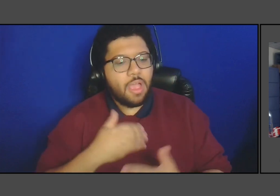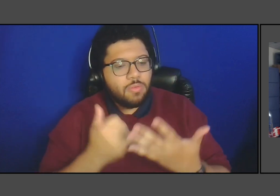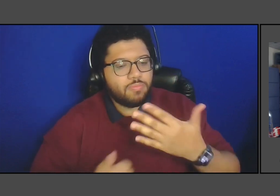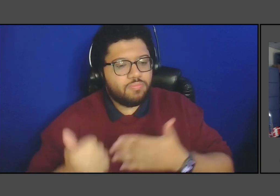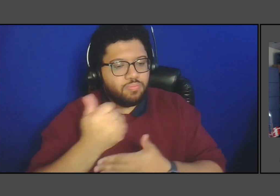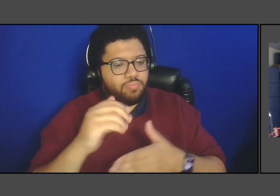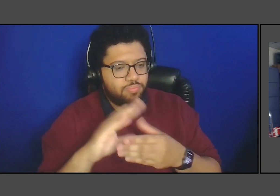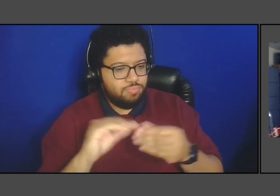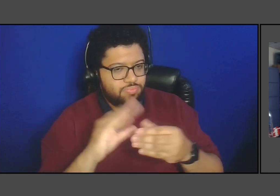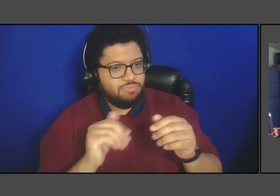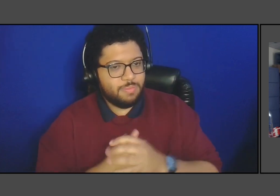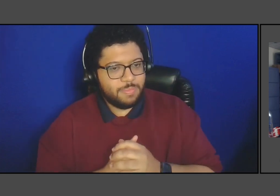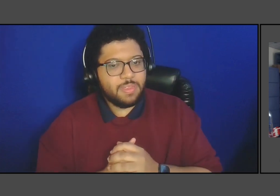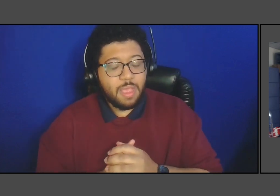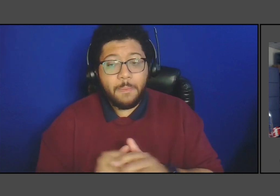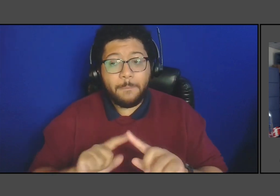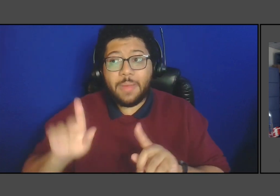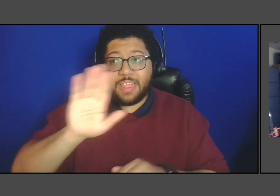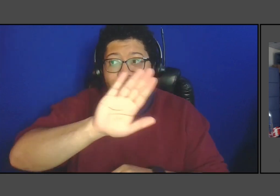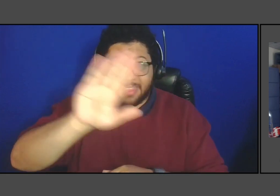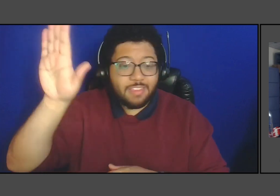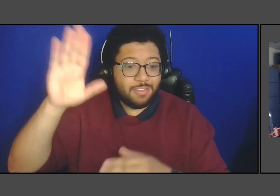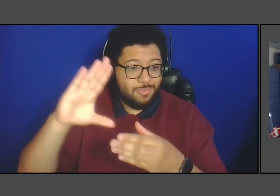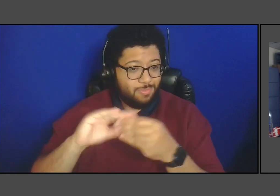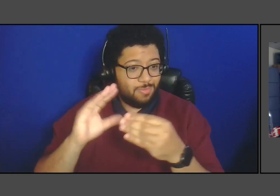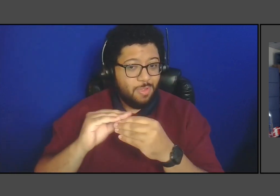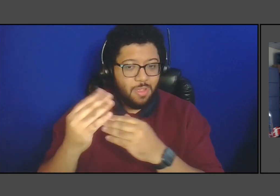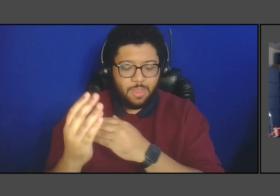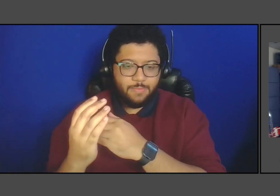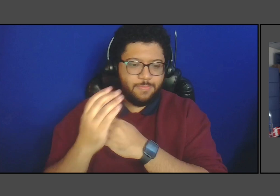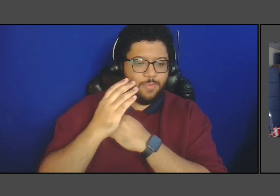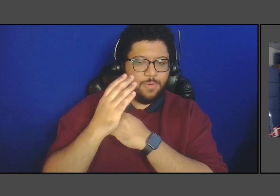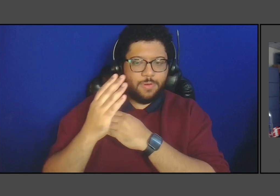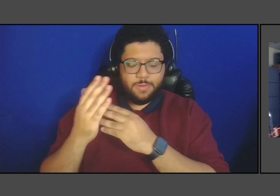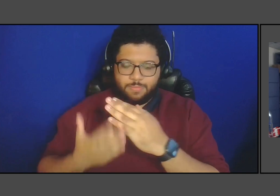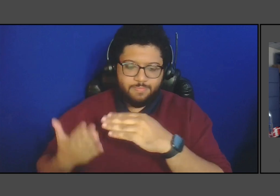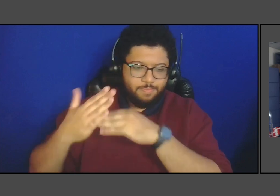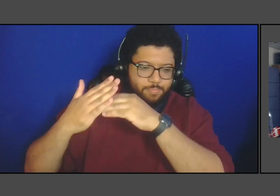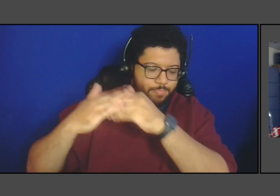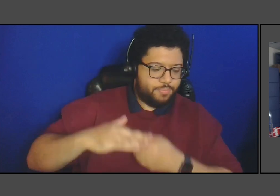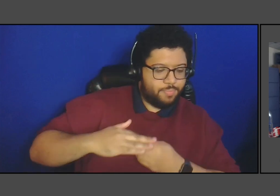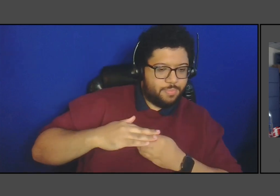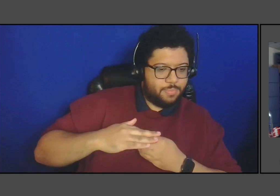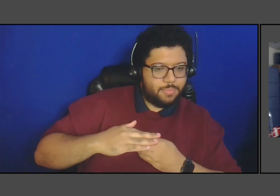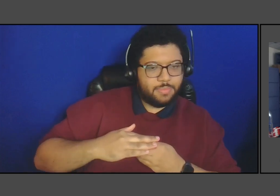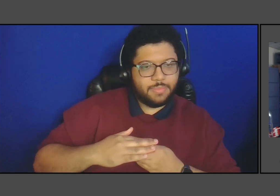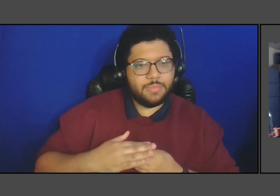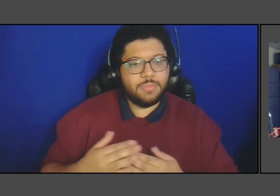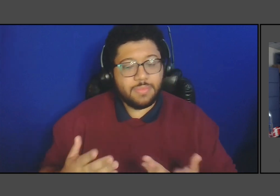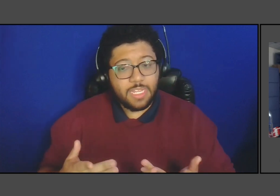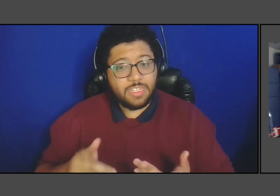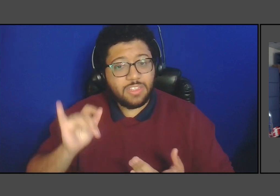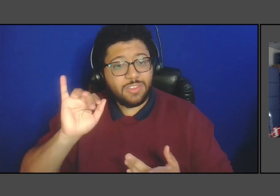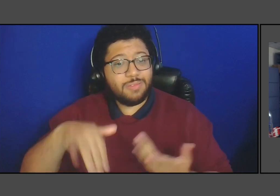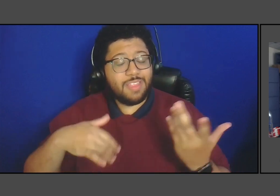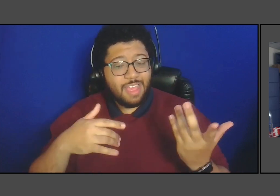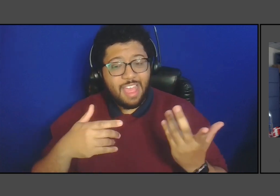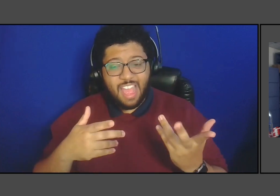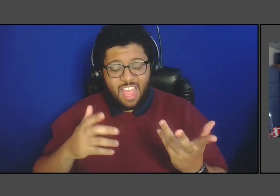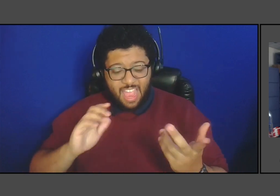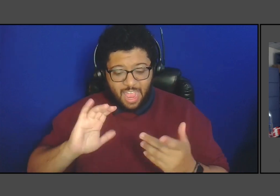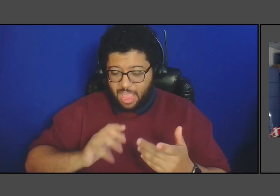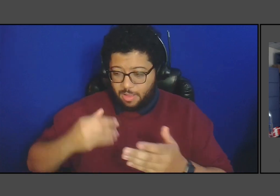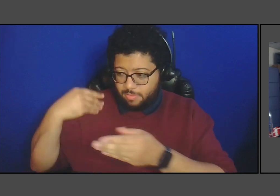think that's the beauty of the legacy, is that we have the freedom now, much more than they